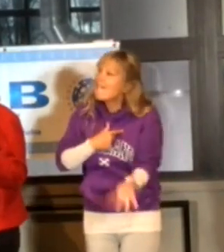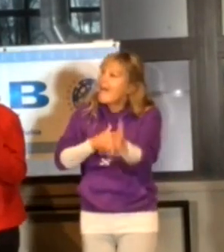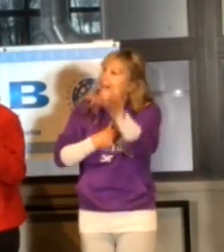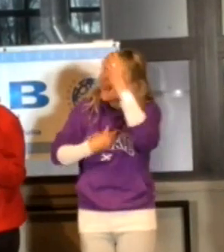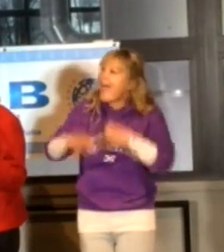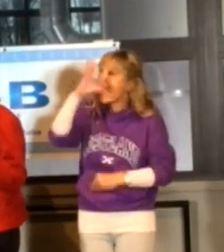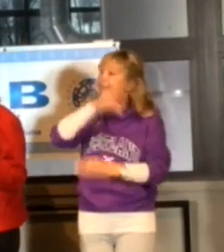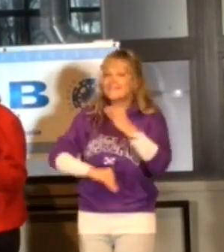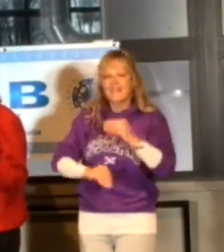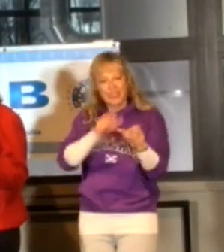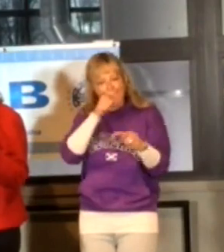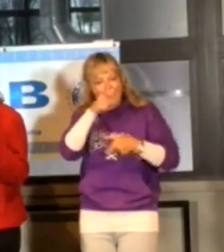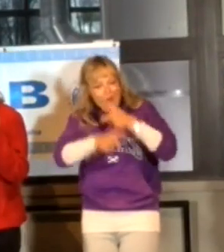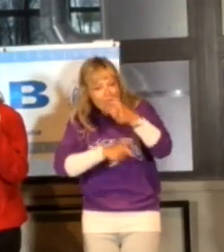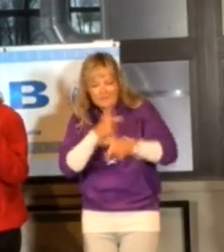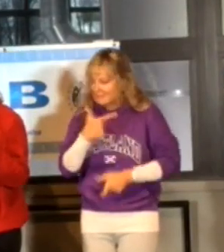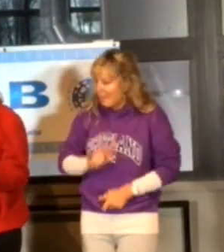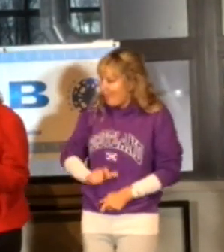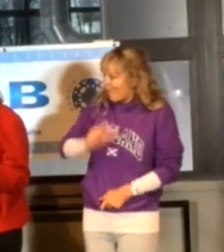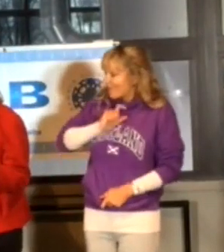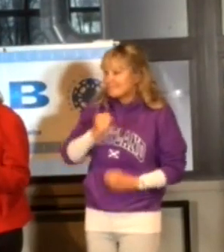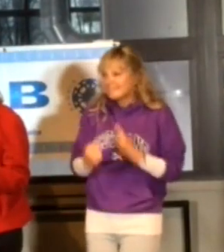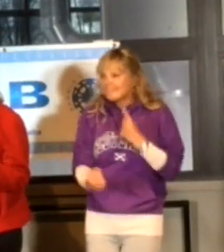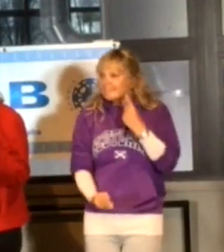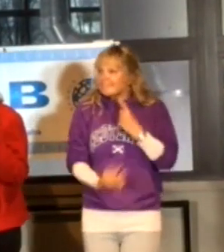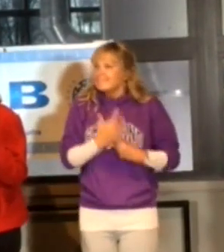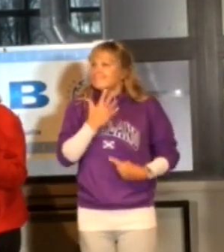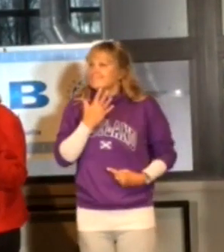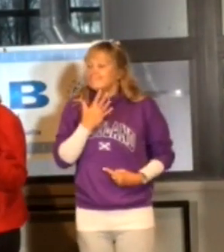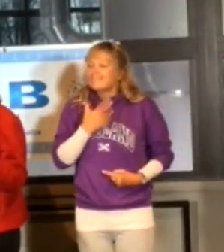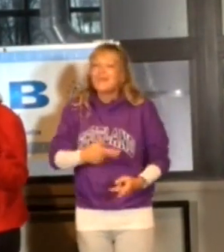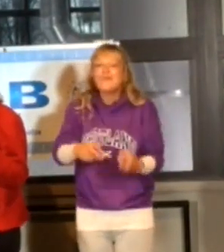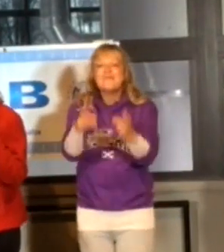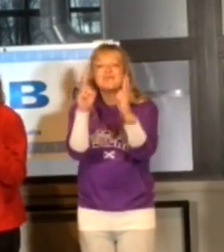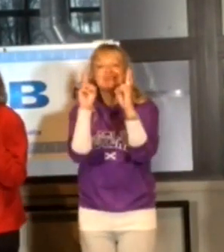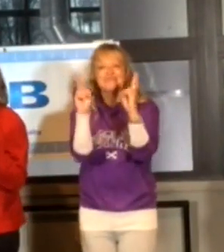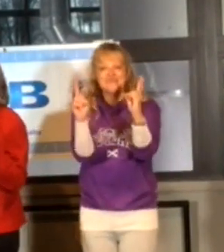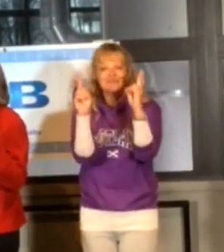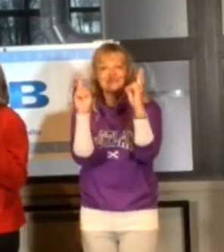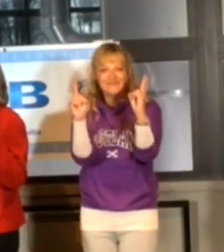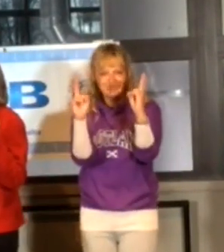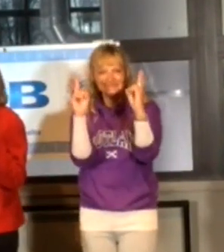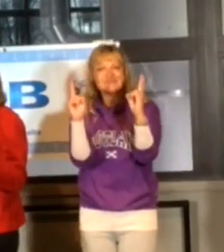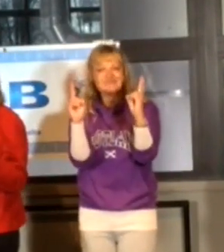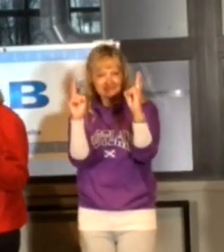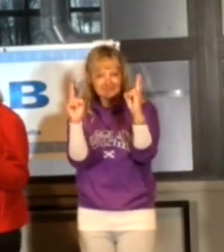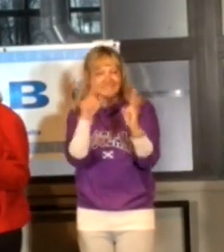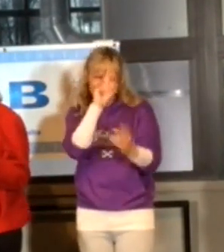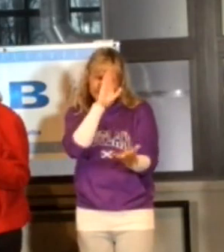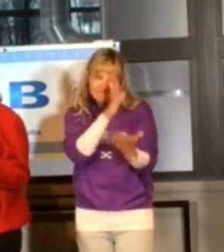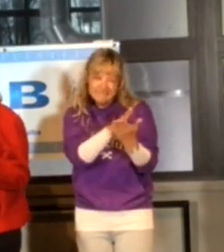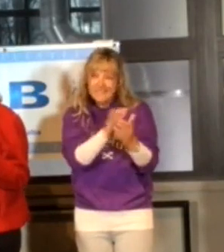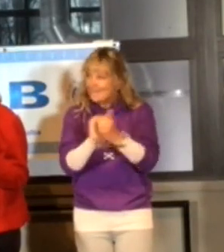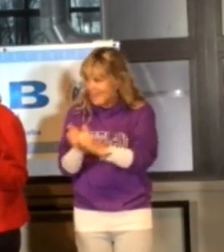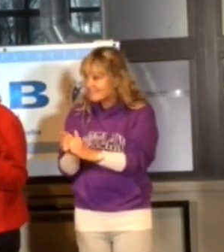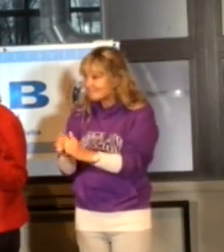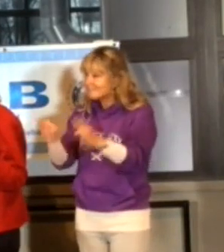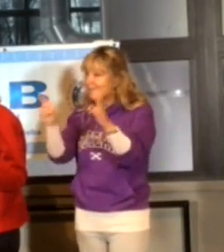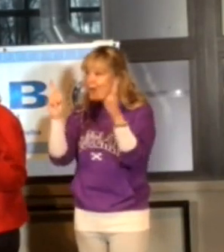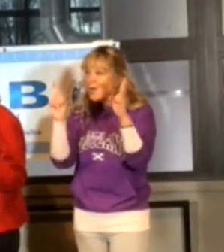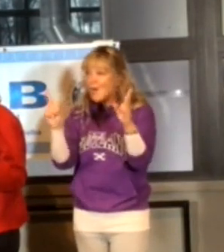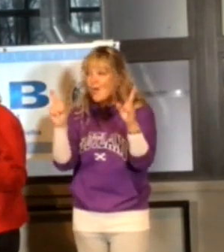the confidence, the inspiration, the hope. And hope, believe me, friends, coelwch